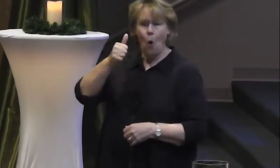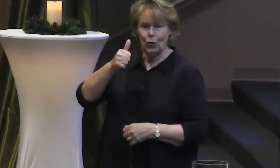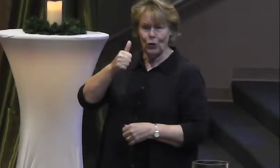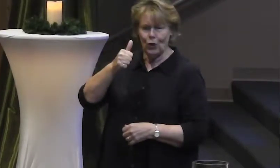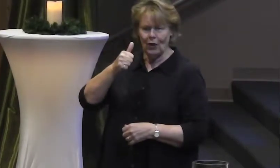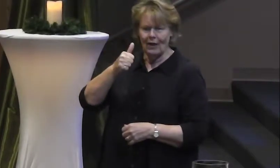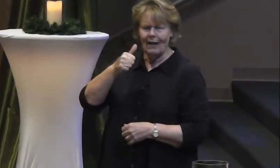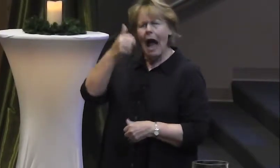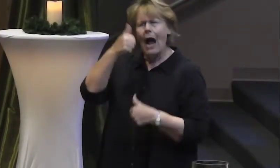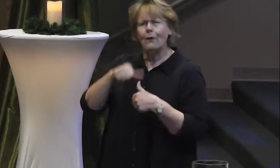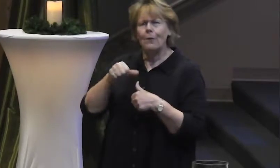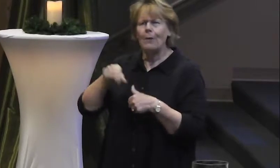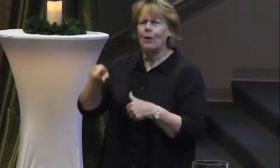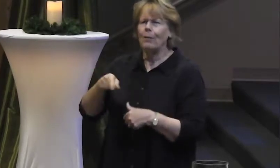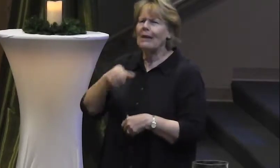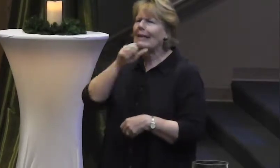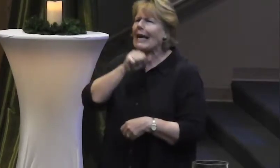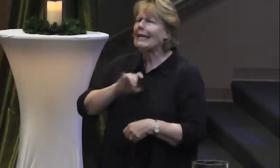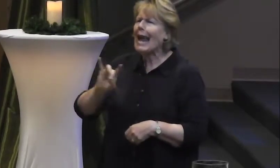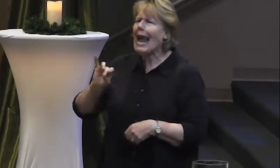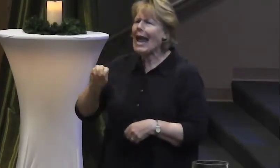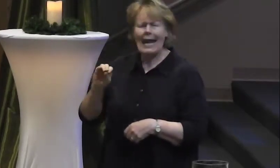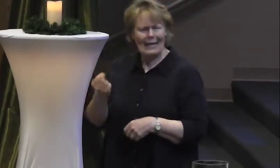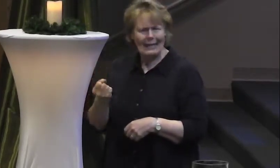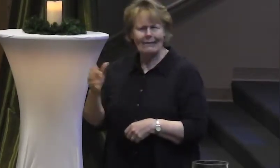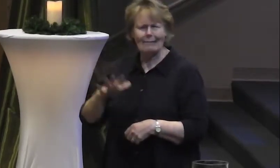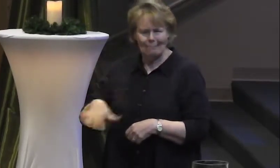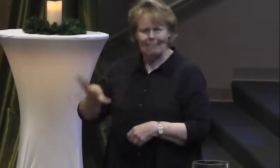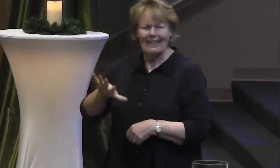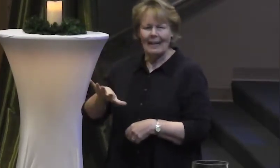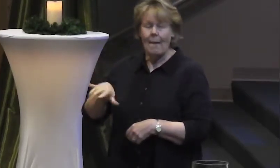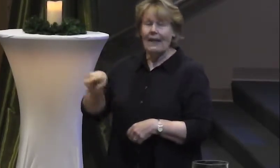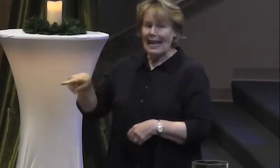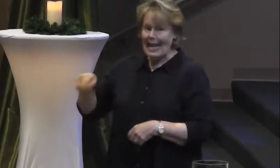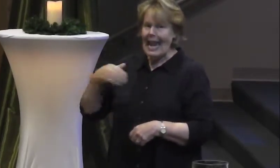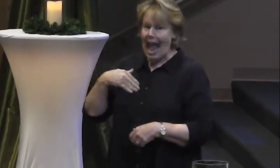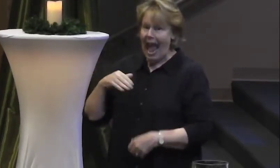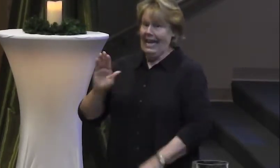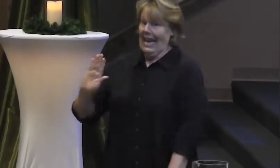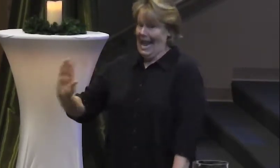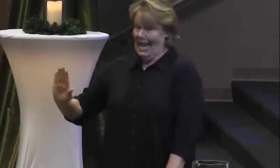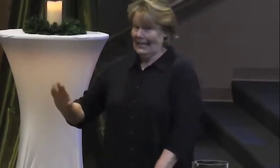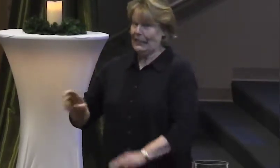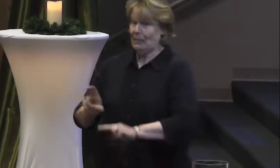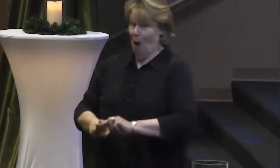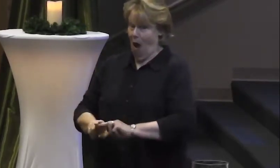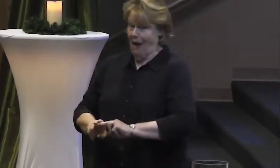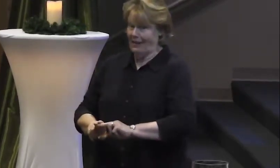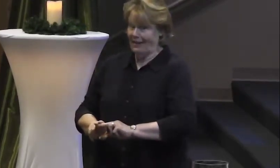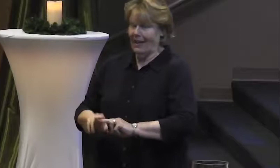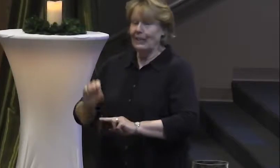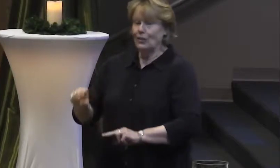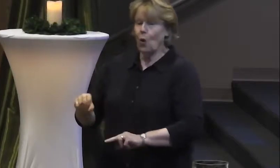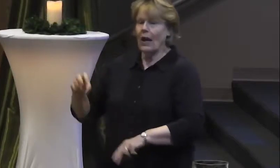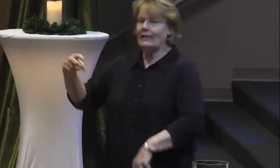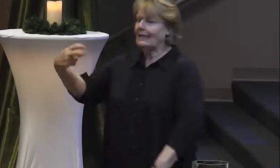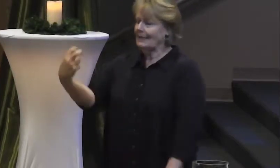or so. Mr. Monroe had his spot. So, looking toward the front, it was the